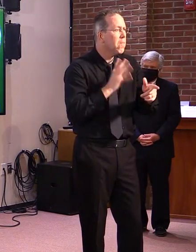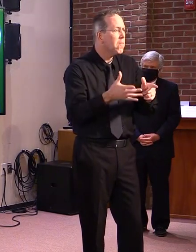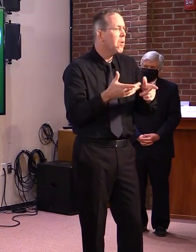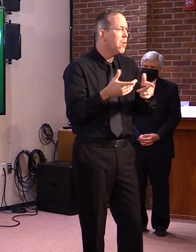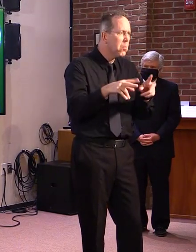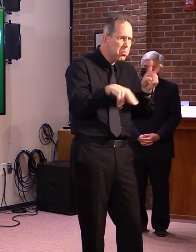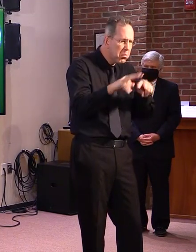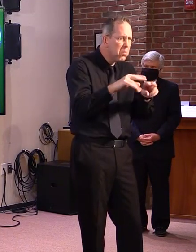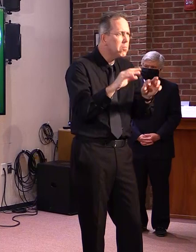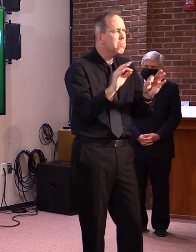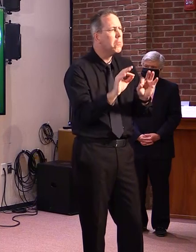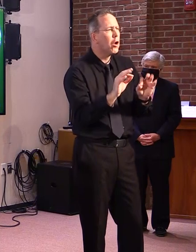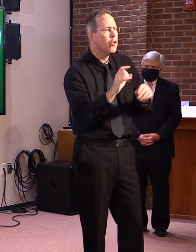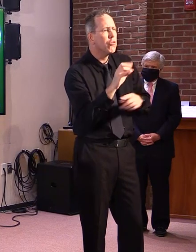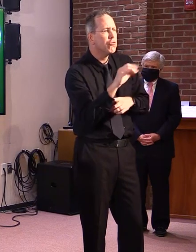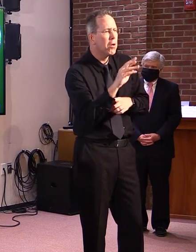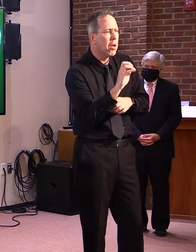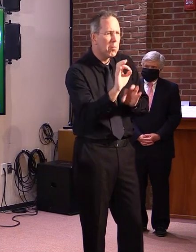lower.